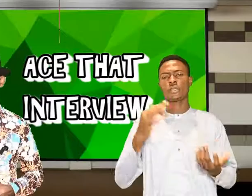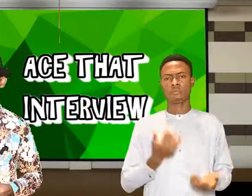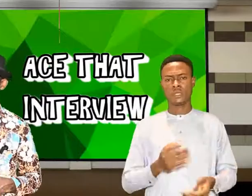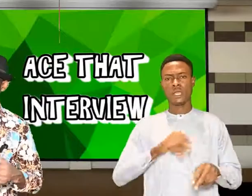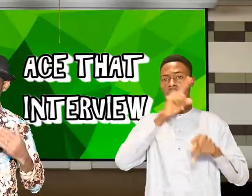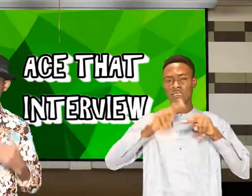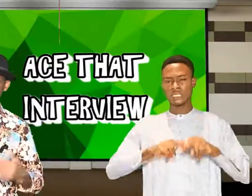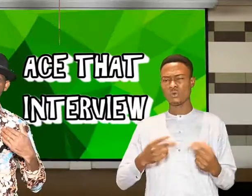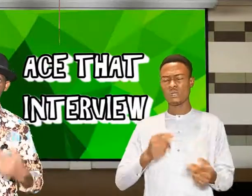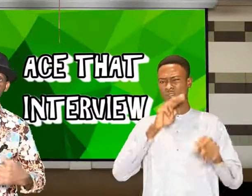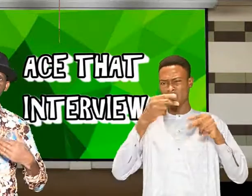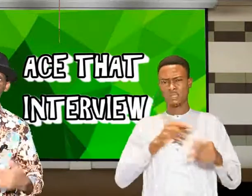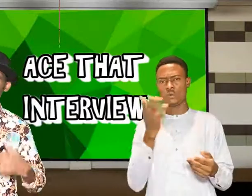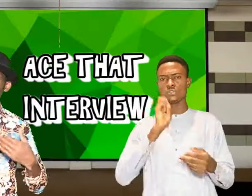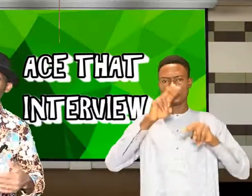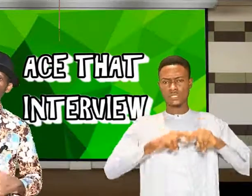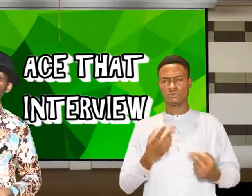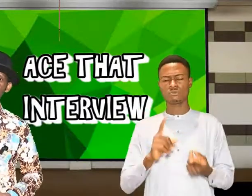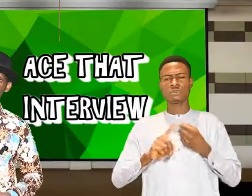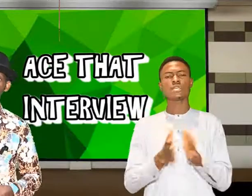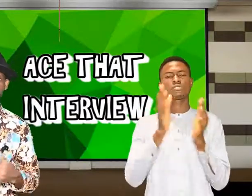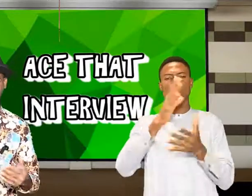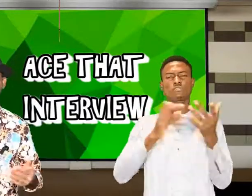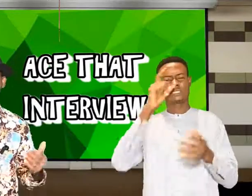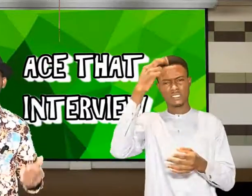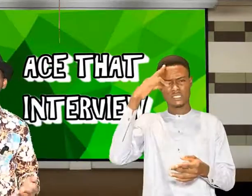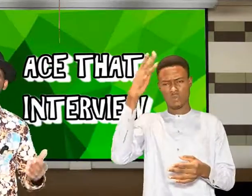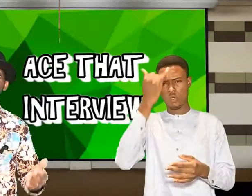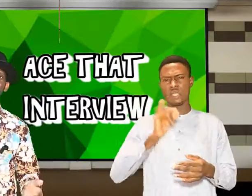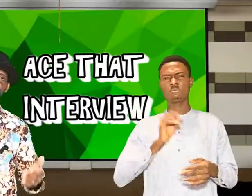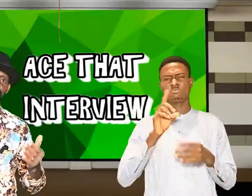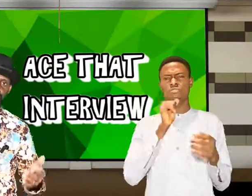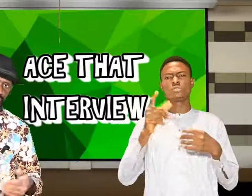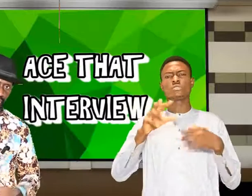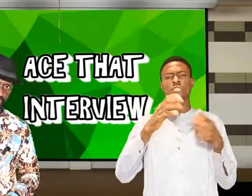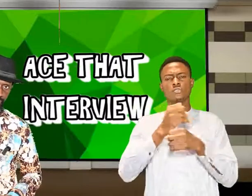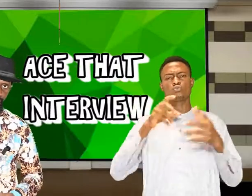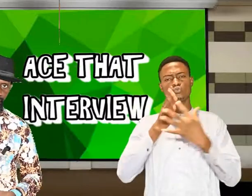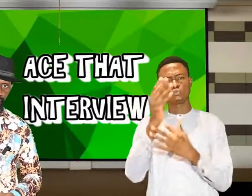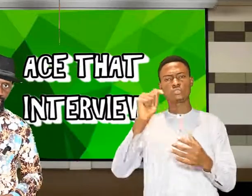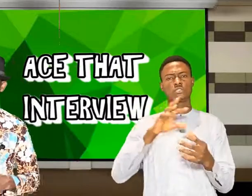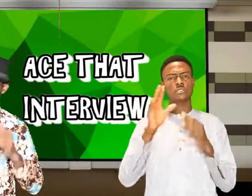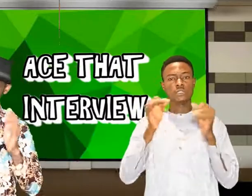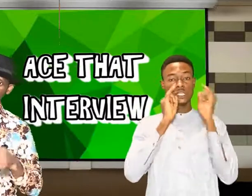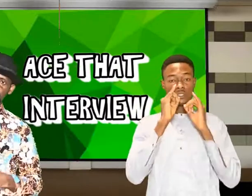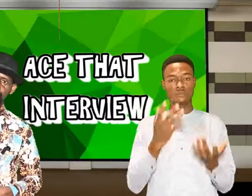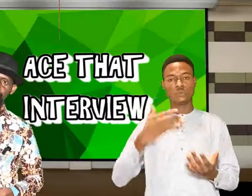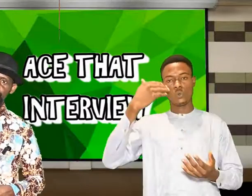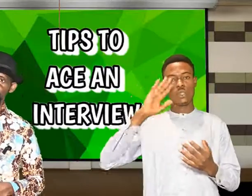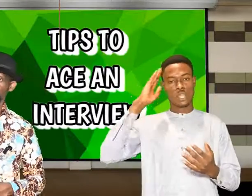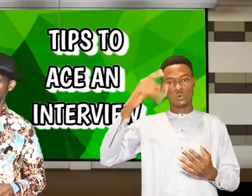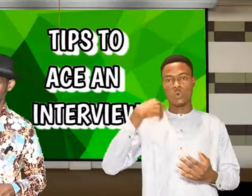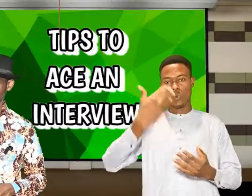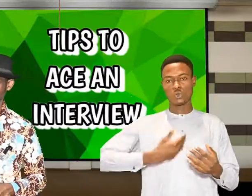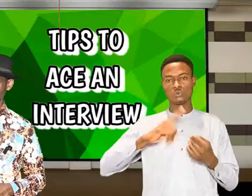that, I decided to sit down to find out what are some of the reasons why I'm actually not acing through the interview. Hello, you're welcome to